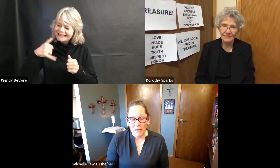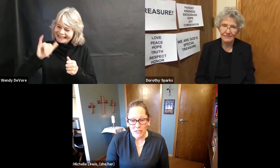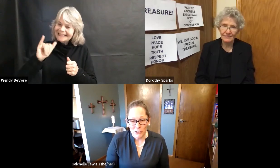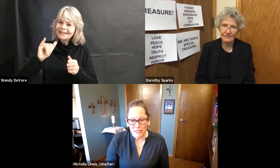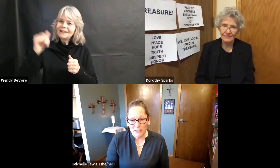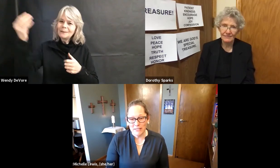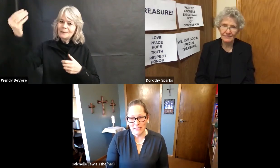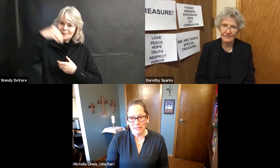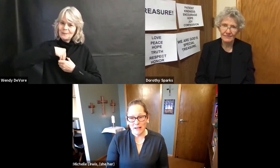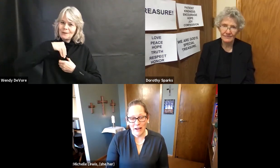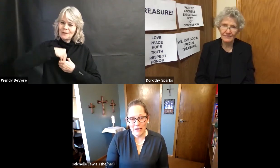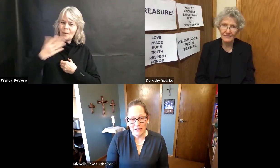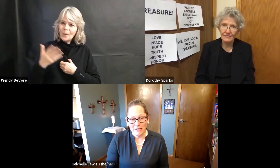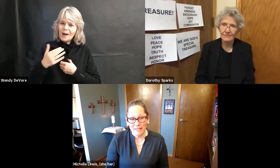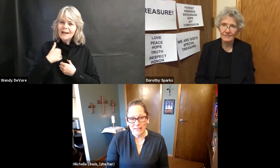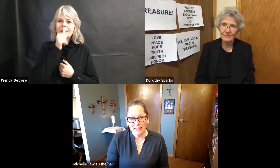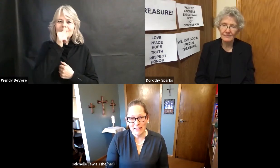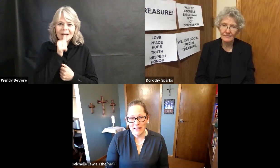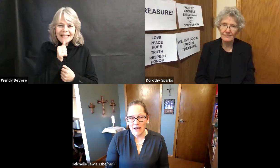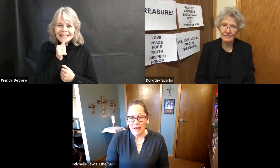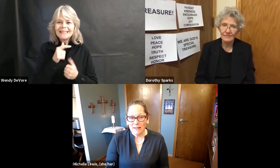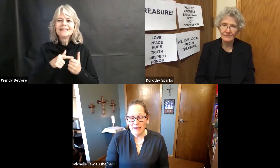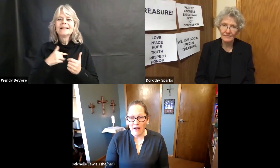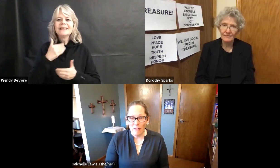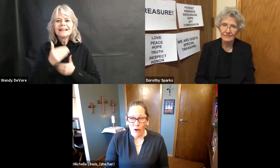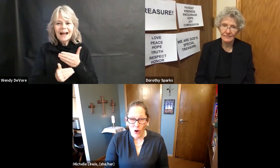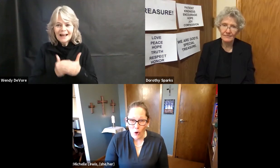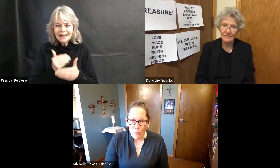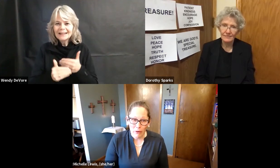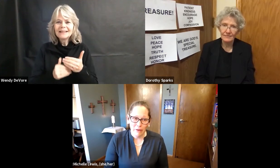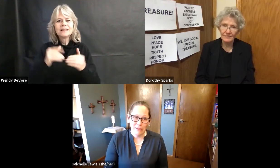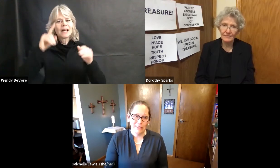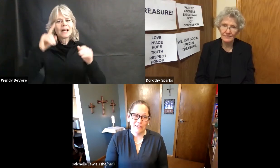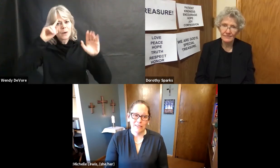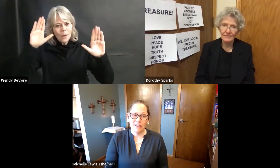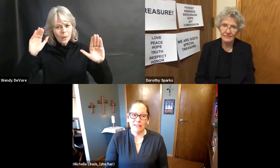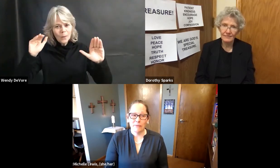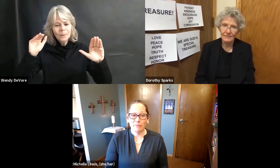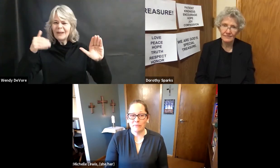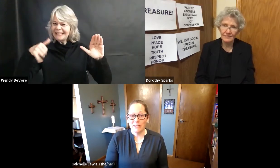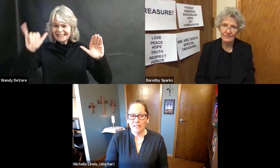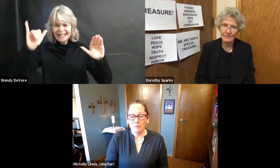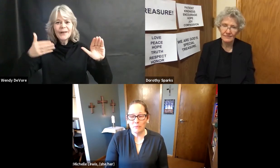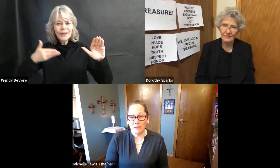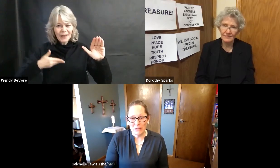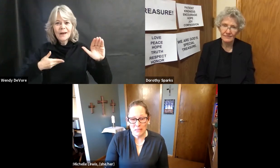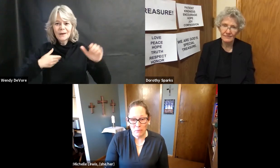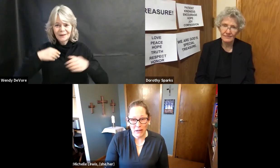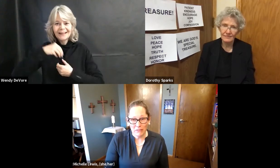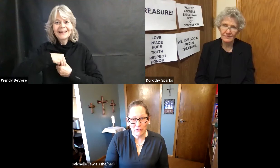That patience and kindness, to have hope, to